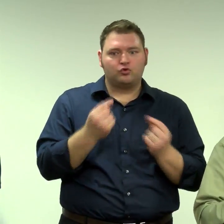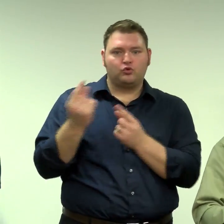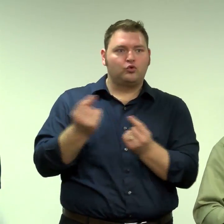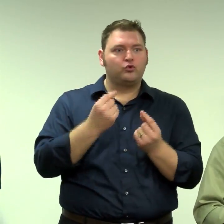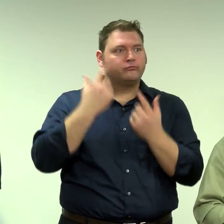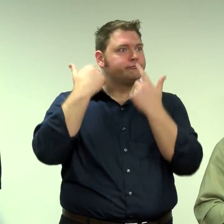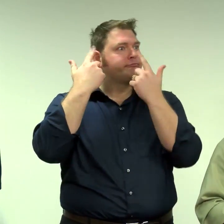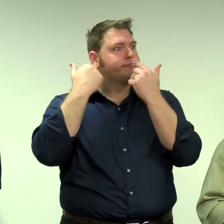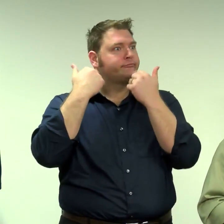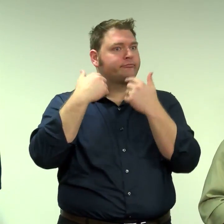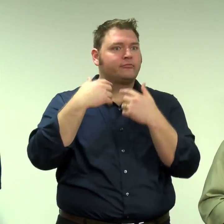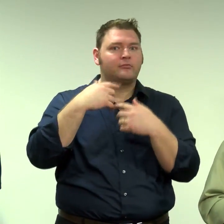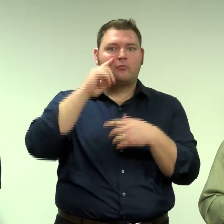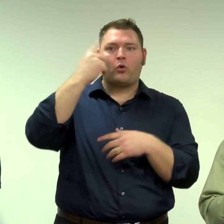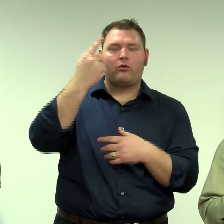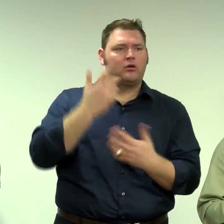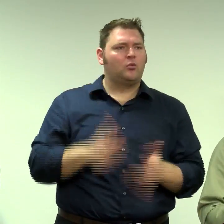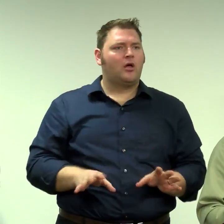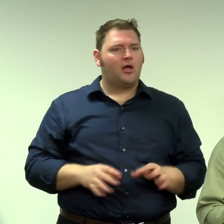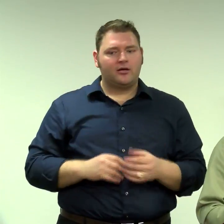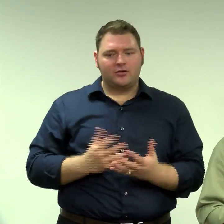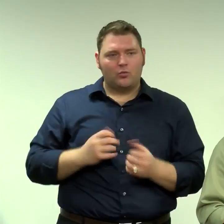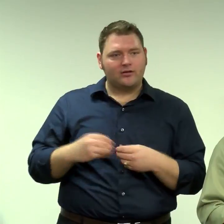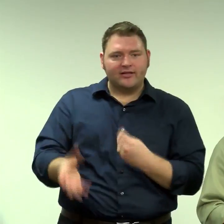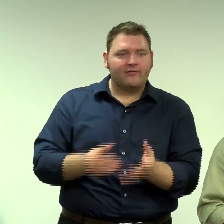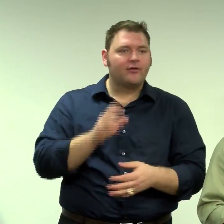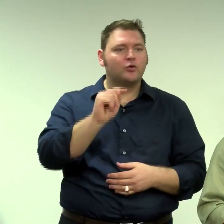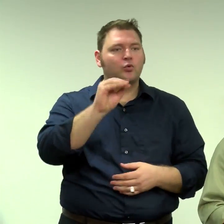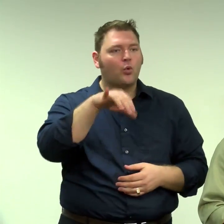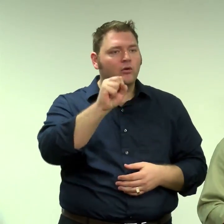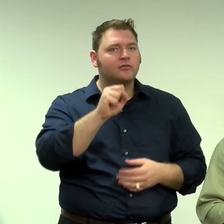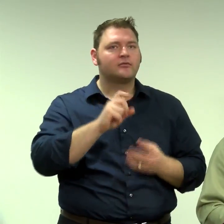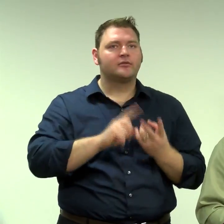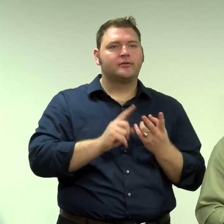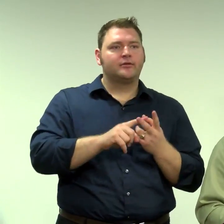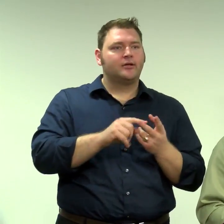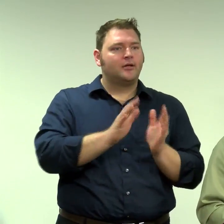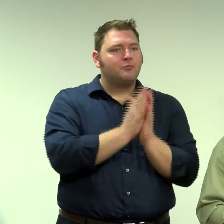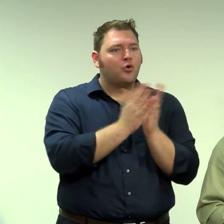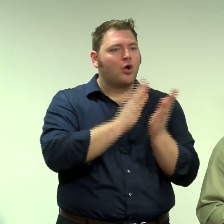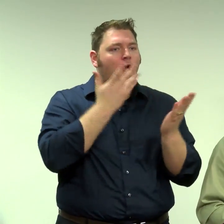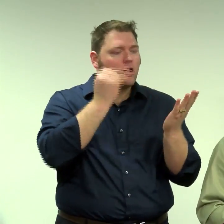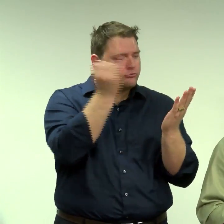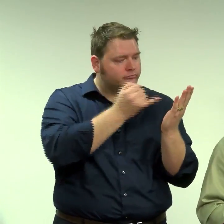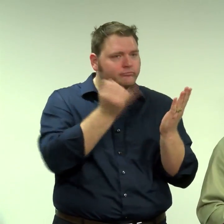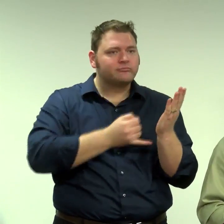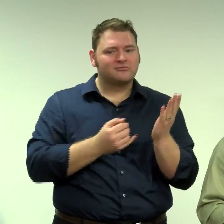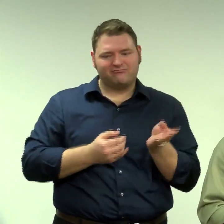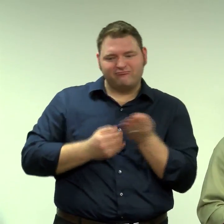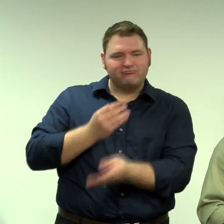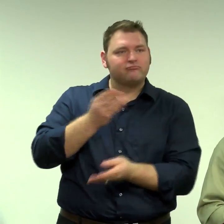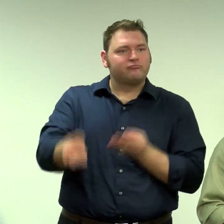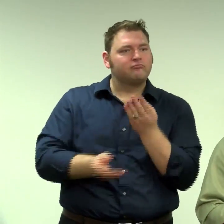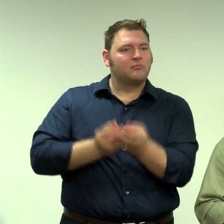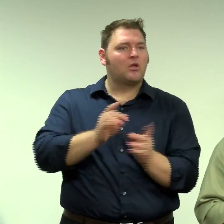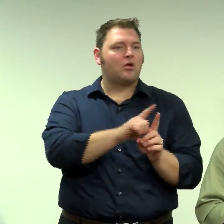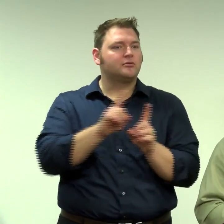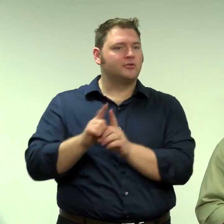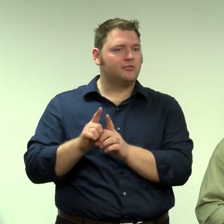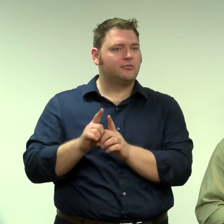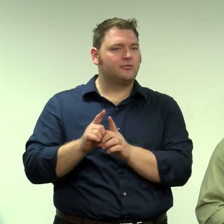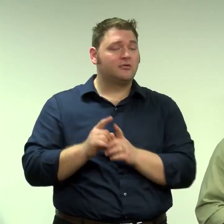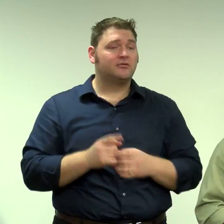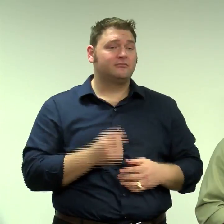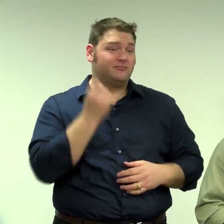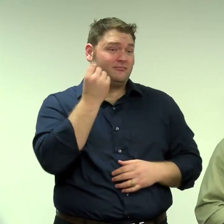have coloring books, if people have toys and things of that nature for these kids, we're asking you to make those things available. But I